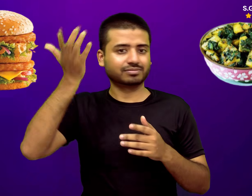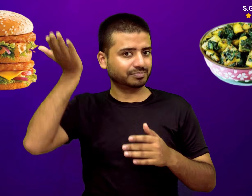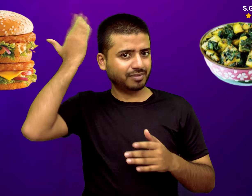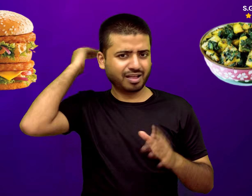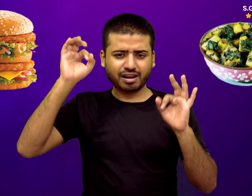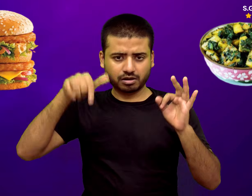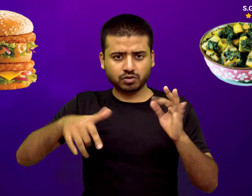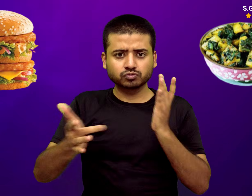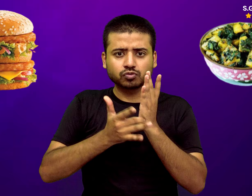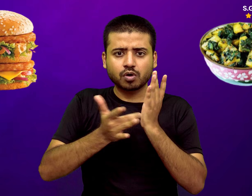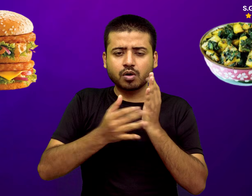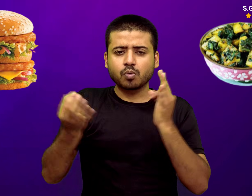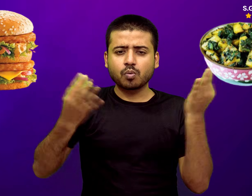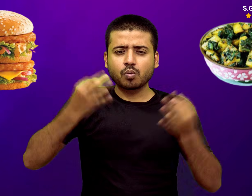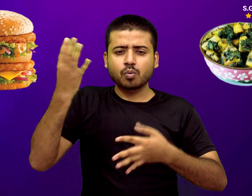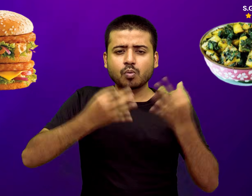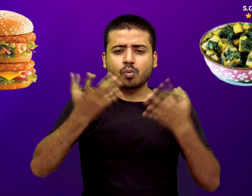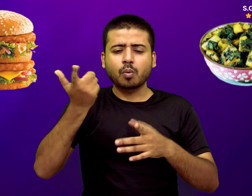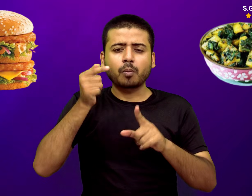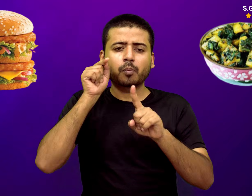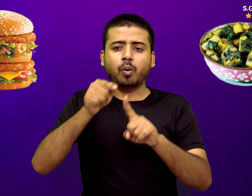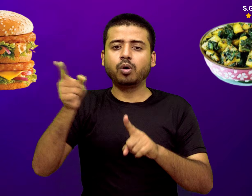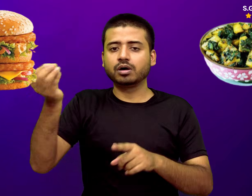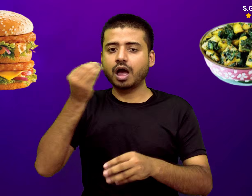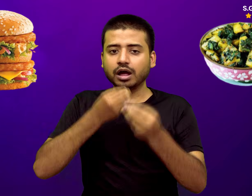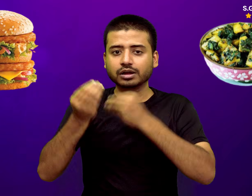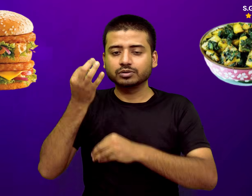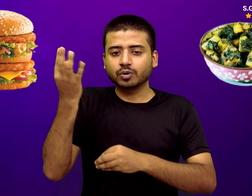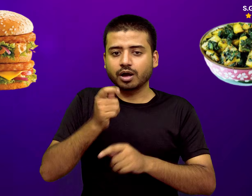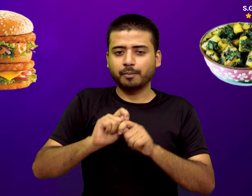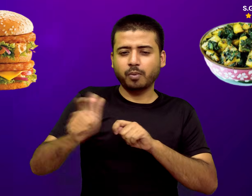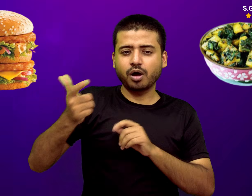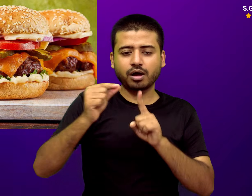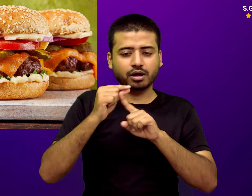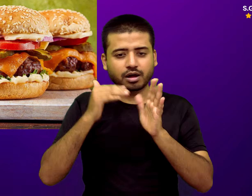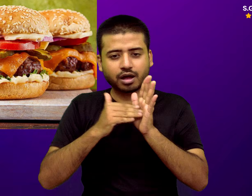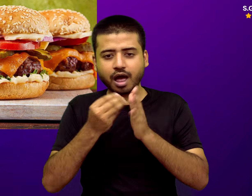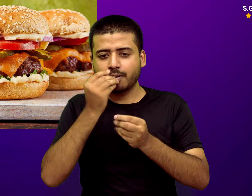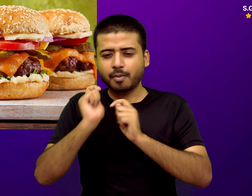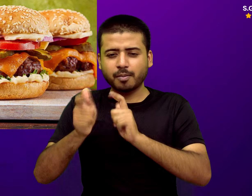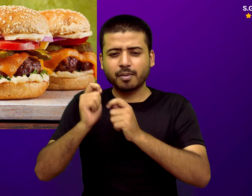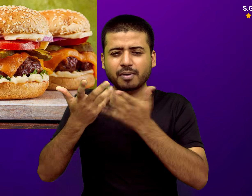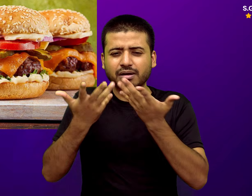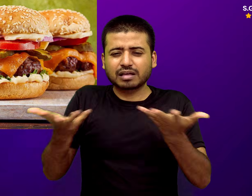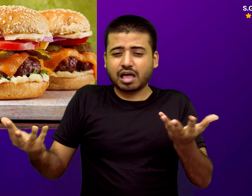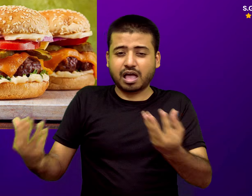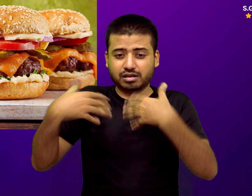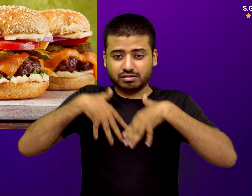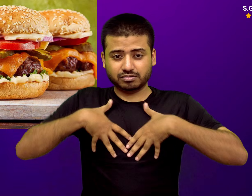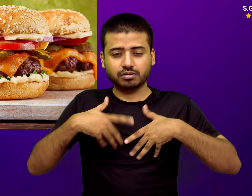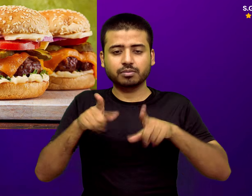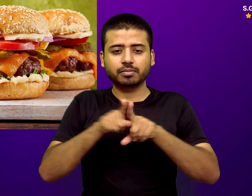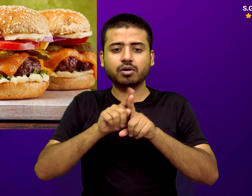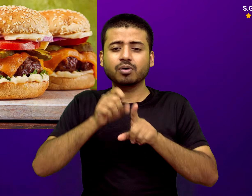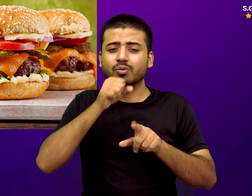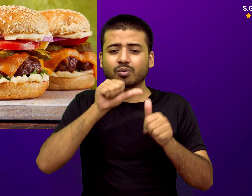inflammation. While acute inflammation is a healthy, natural response your body uses to heal a cut or fight a virus,